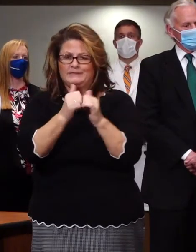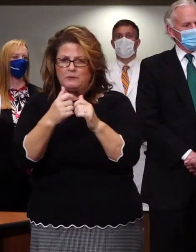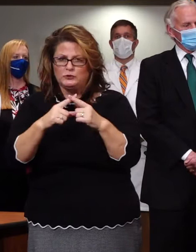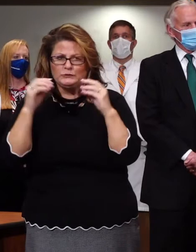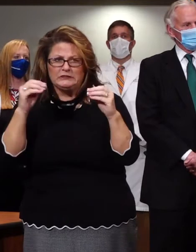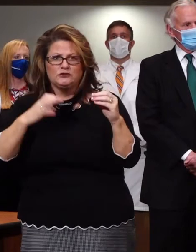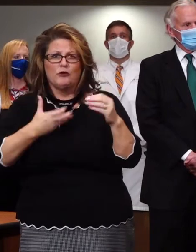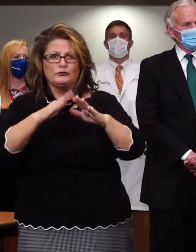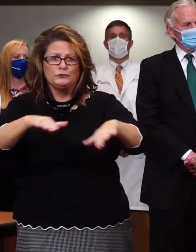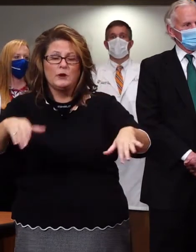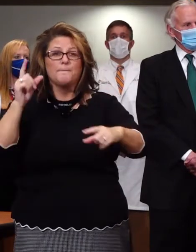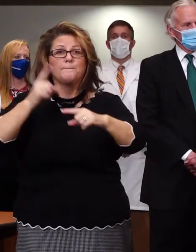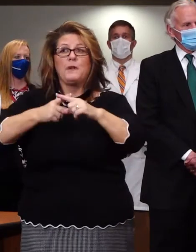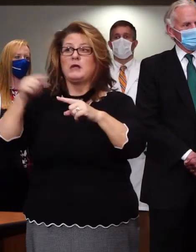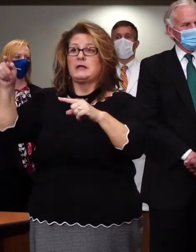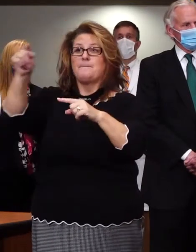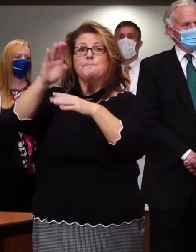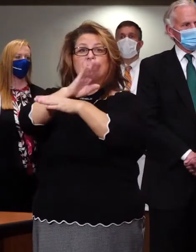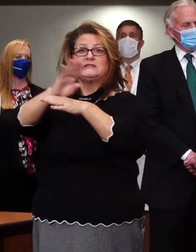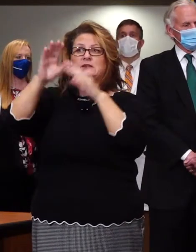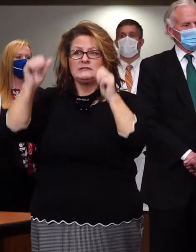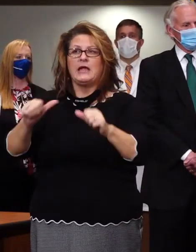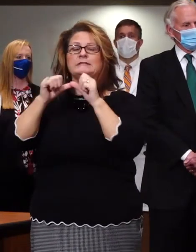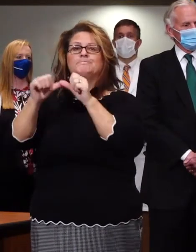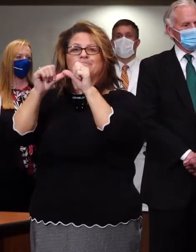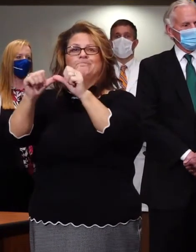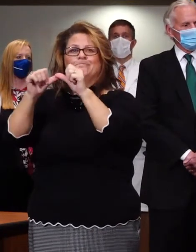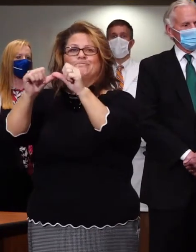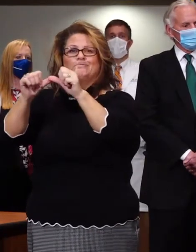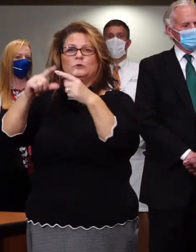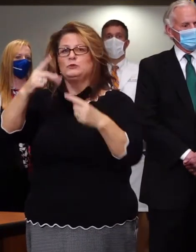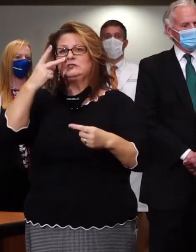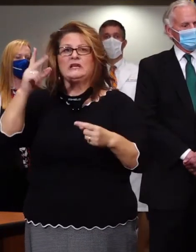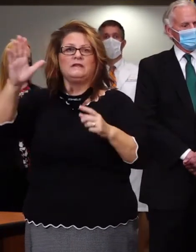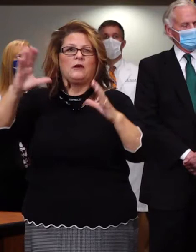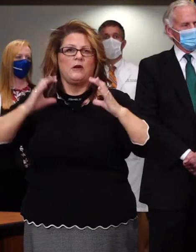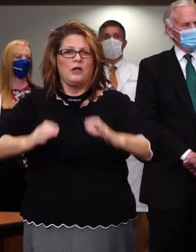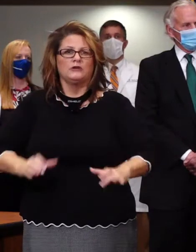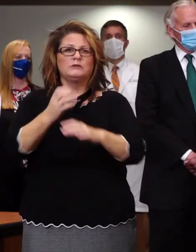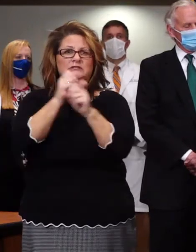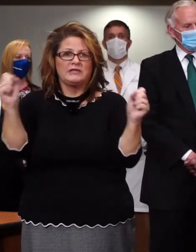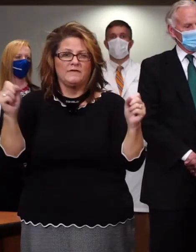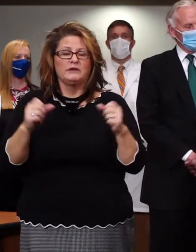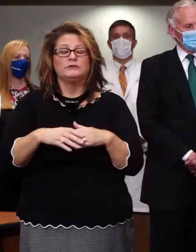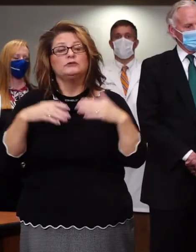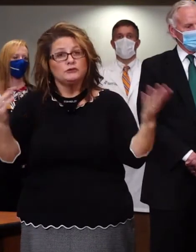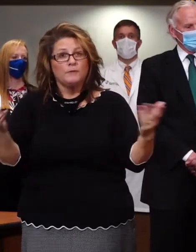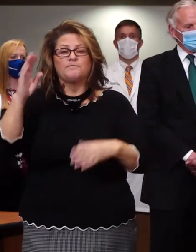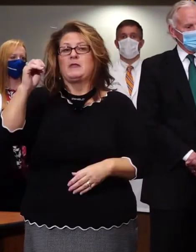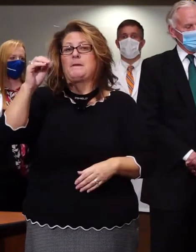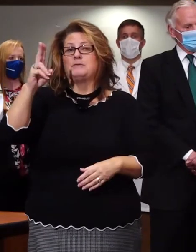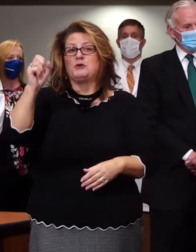also how businesses can continue to move forward and see and serve their customers in a safe manner. MUSC and